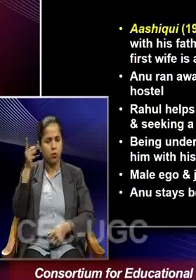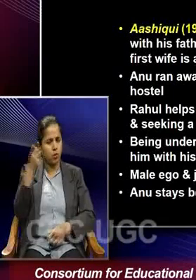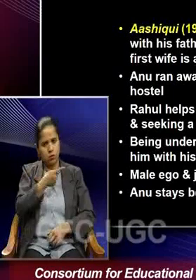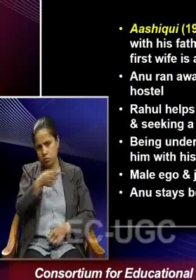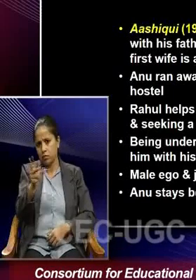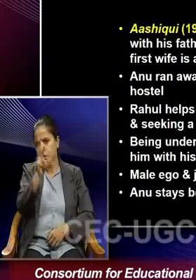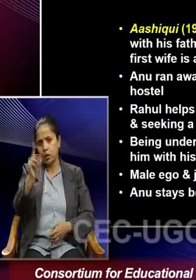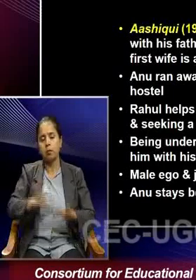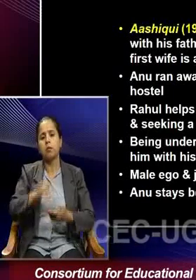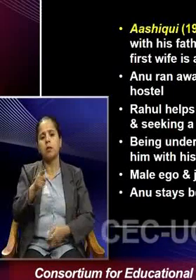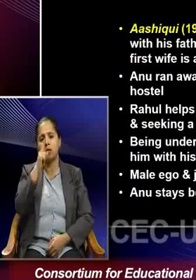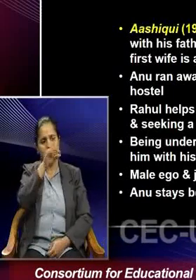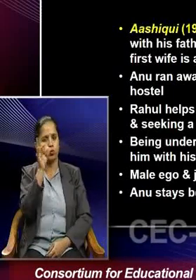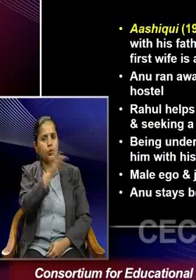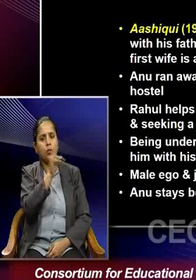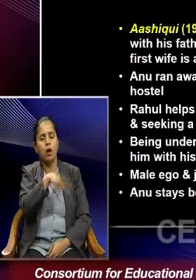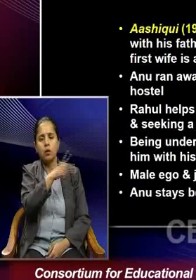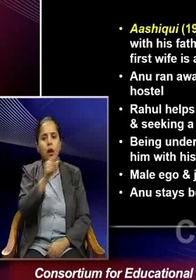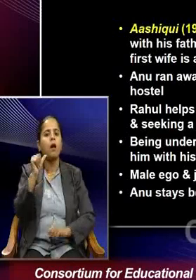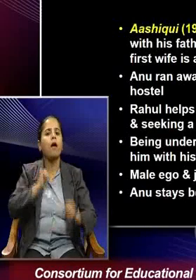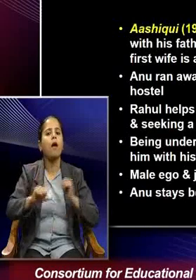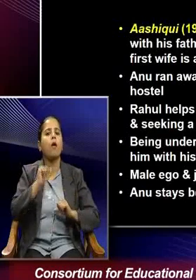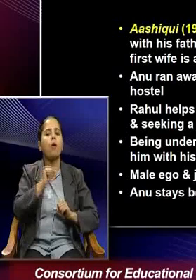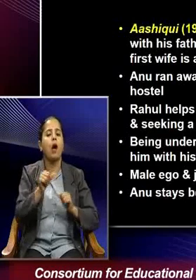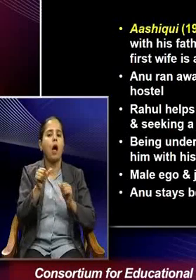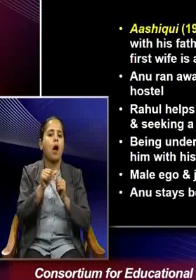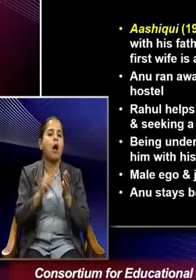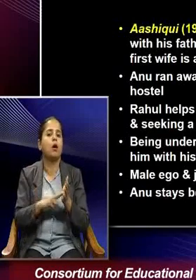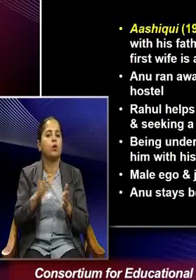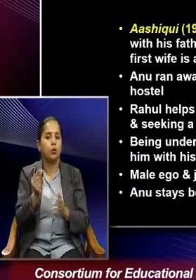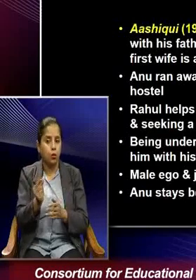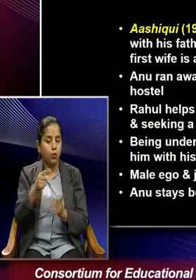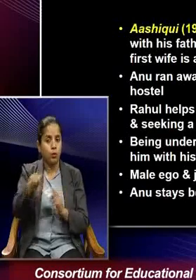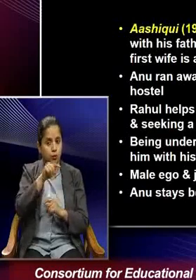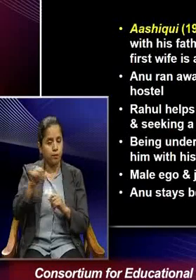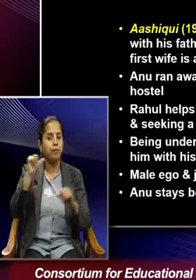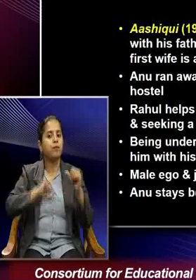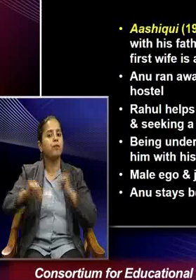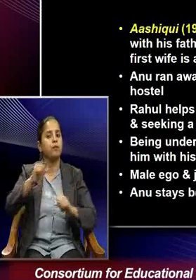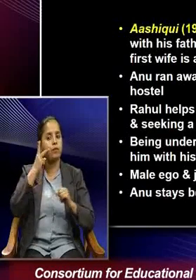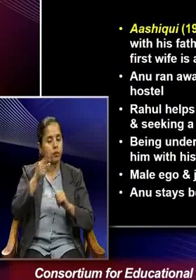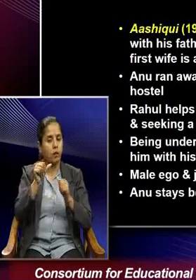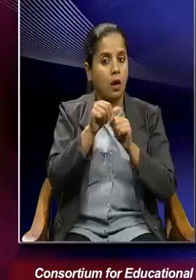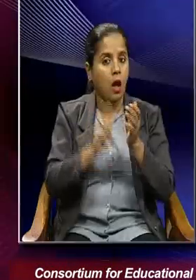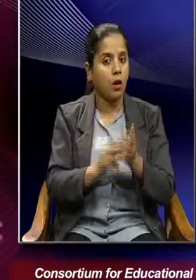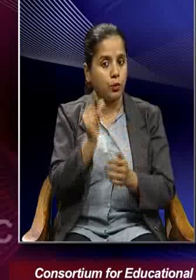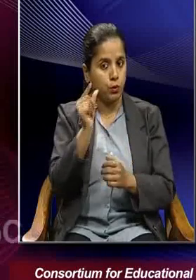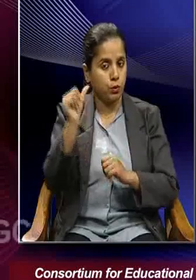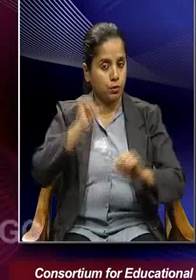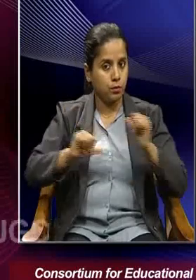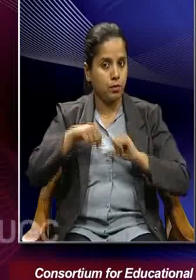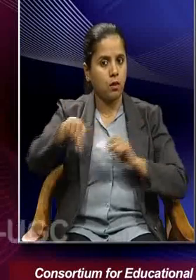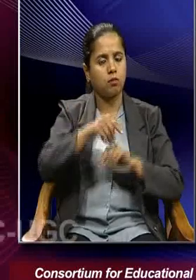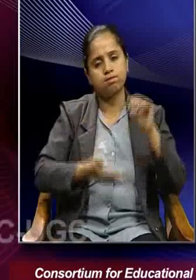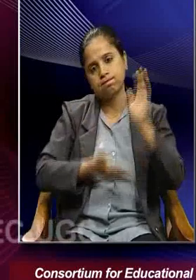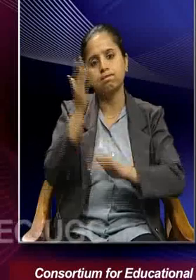we find that the other character in the film, Anu, played by Anu, it ran